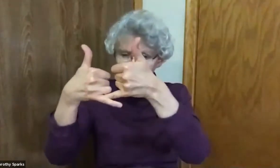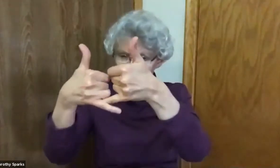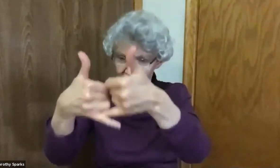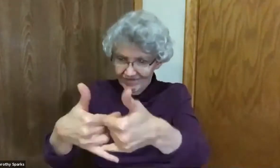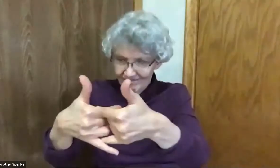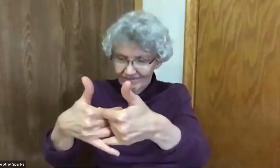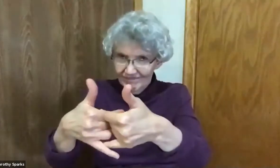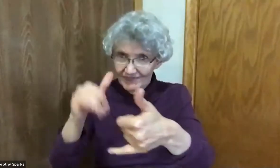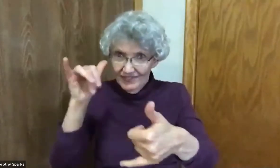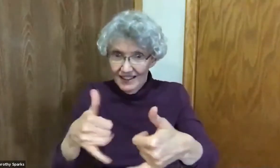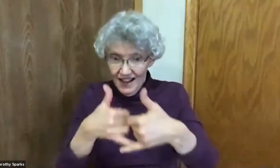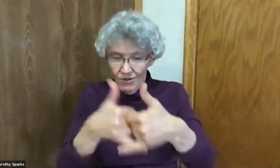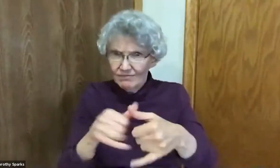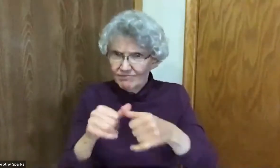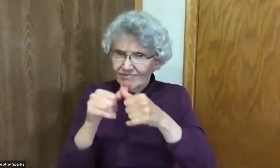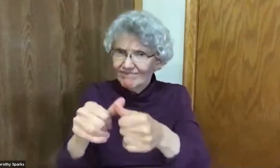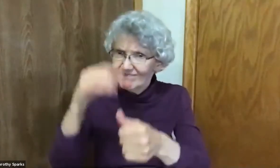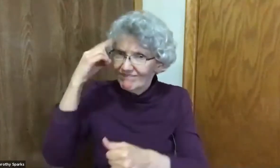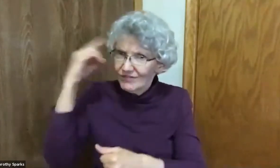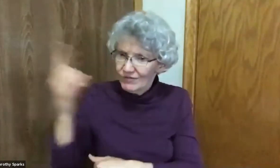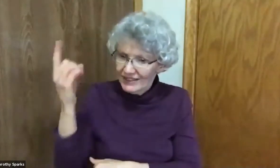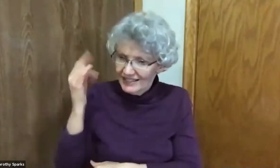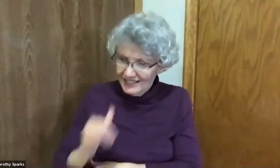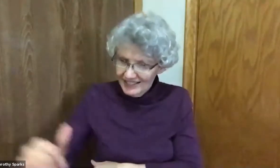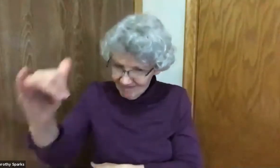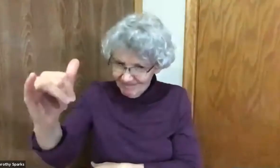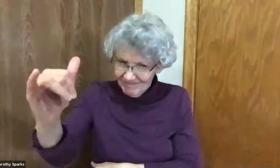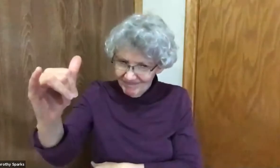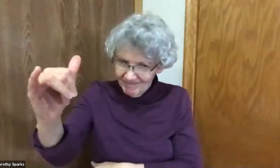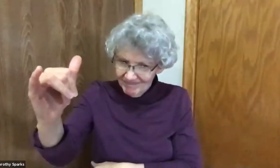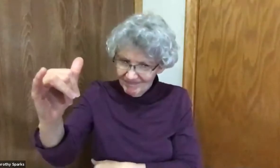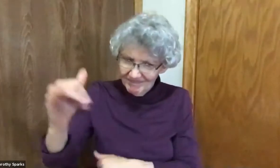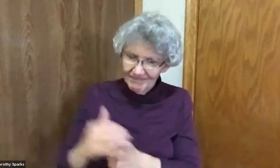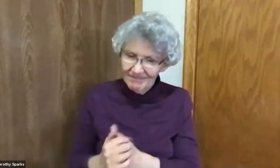My people, I solemnly promise to reward you